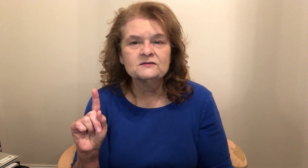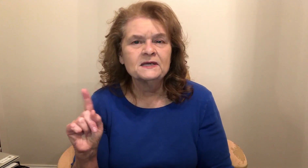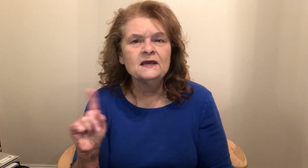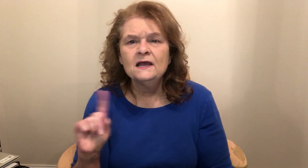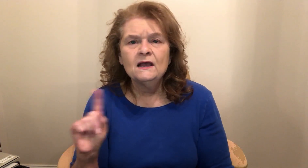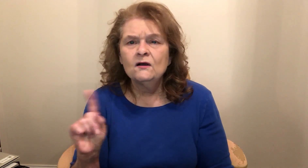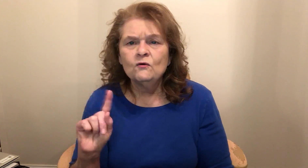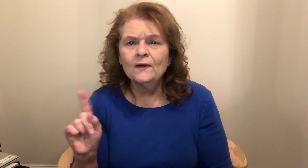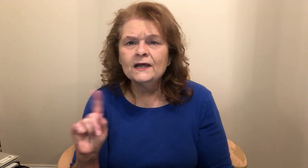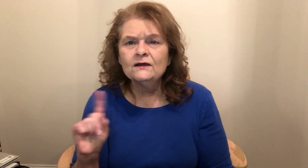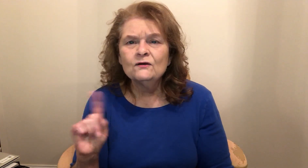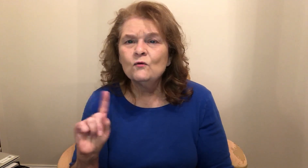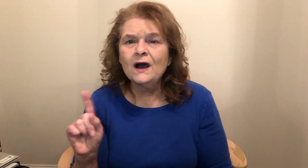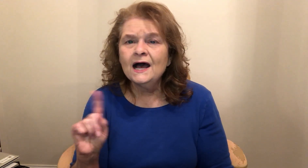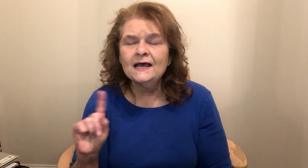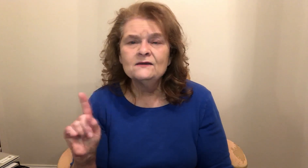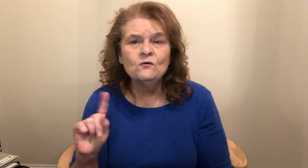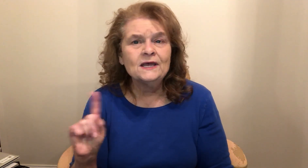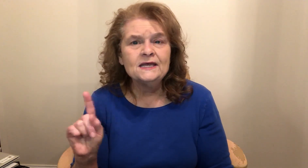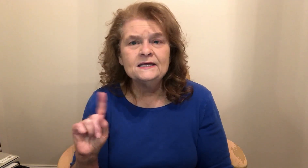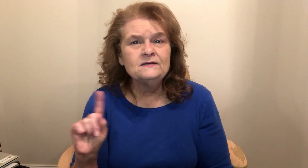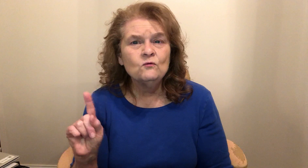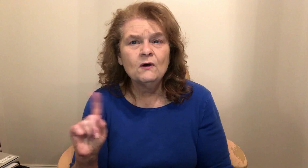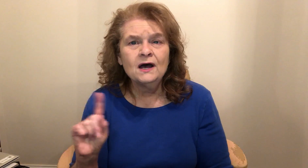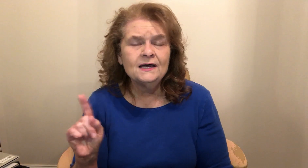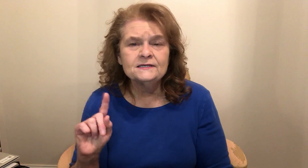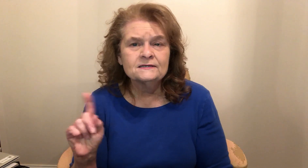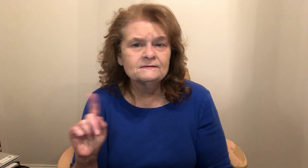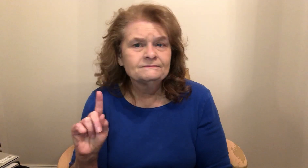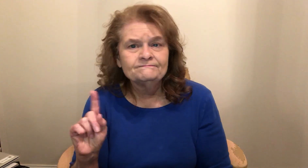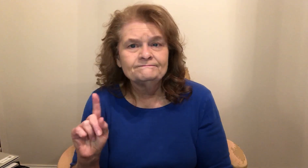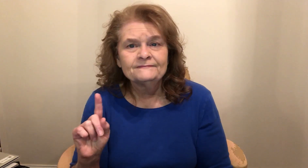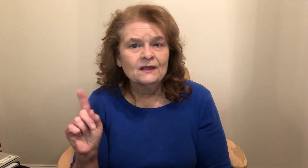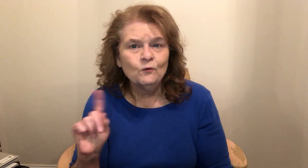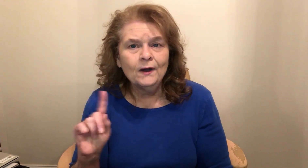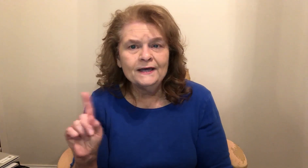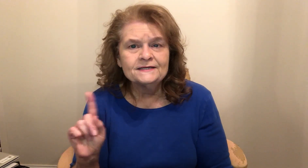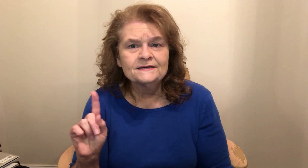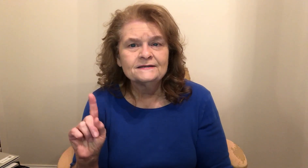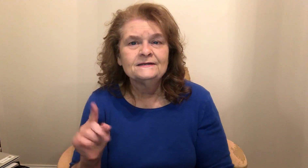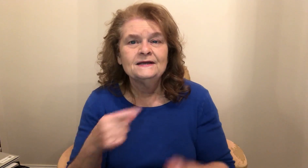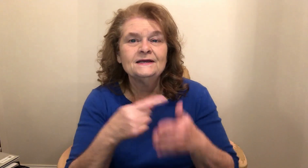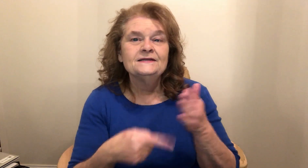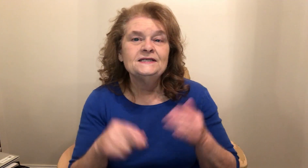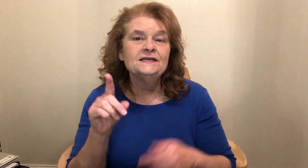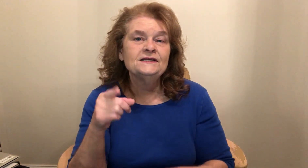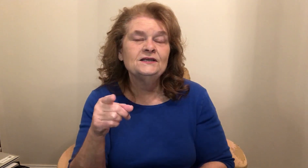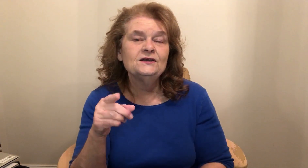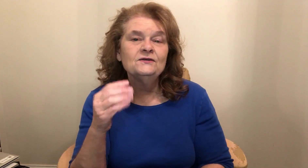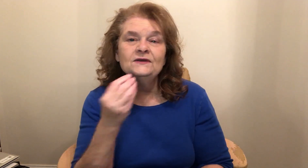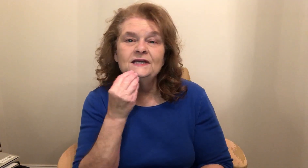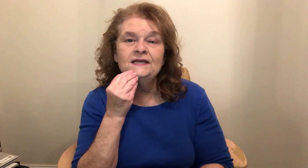be where, why, when, what. What did you eat